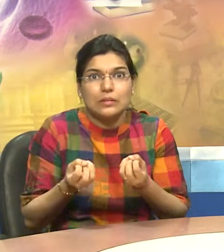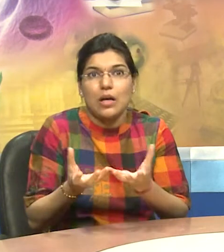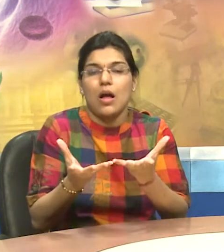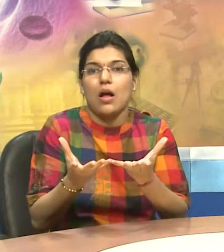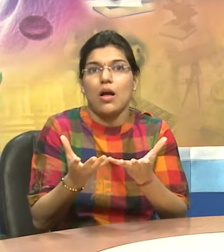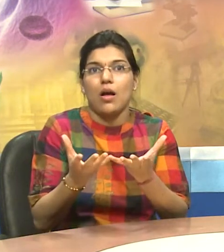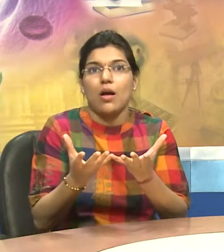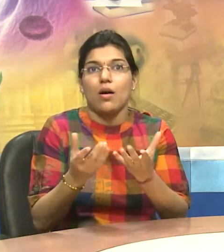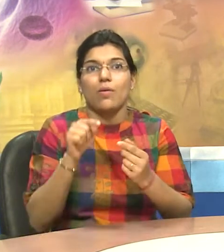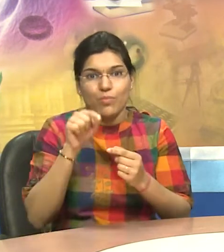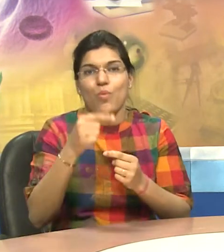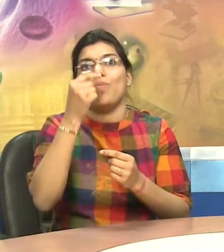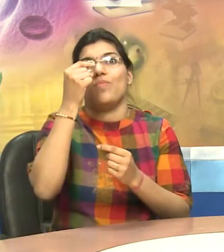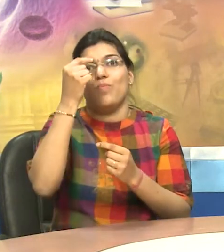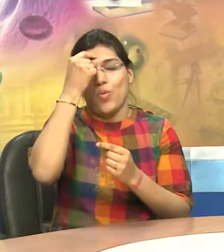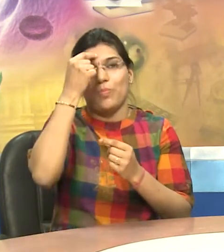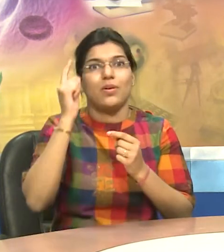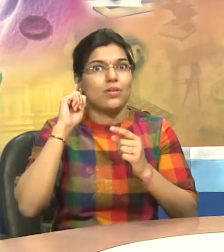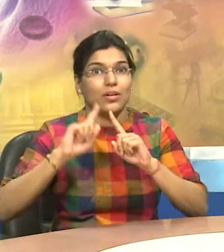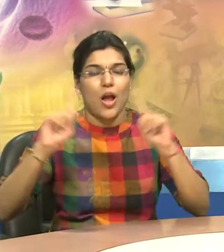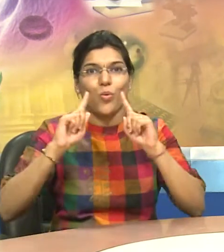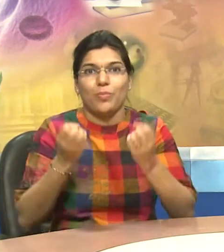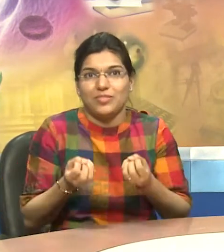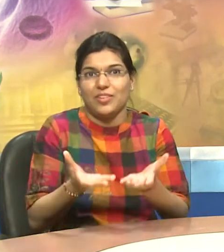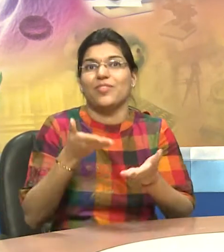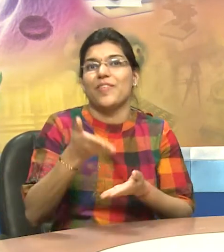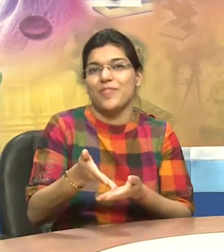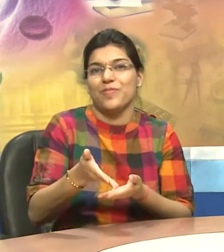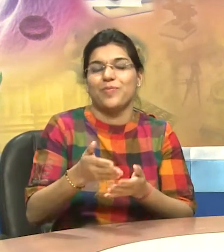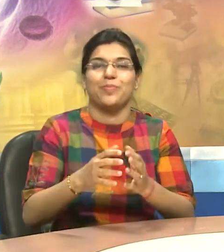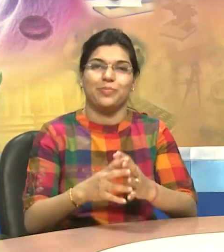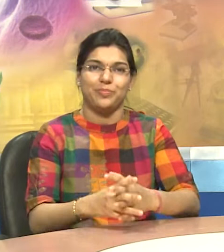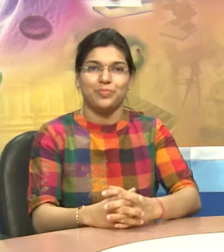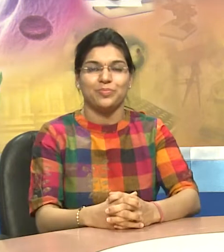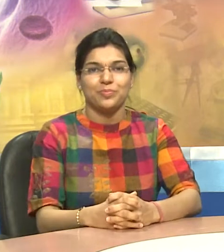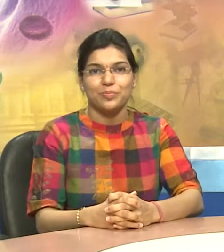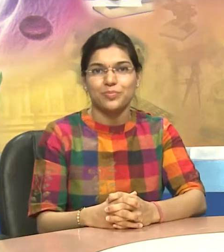the sound made by the tires is very loud. It is termed as